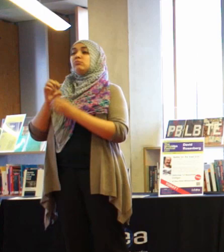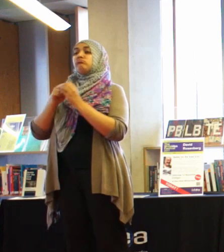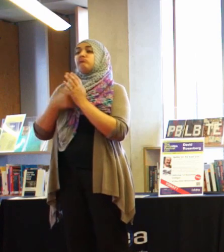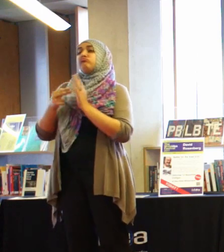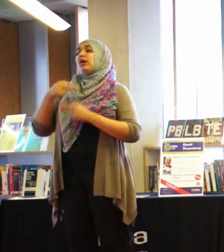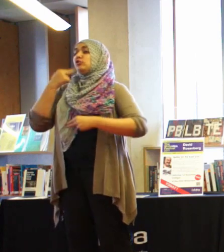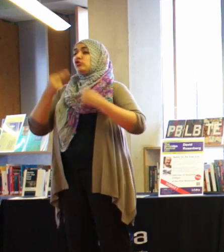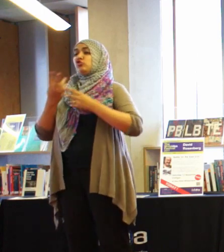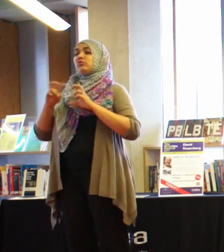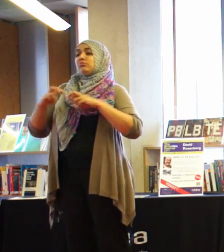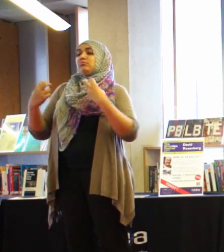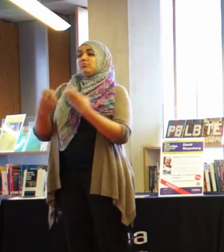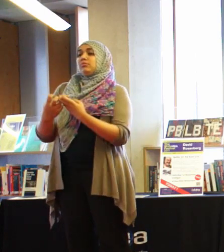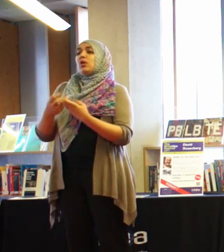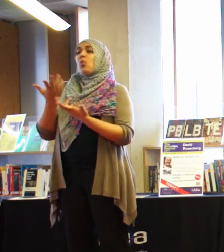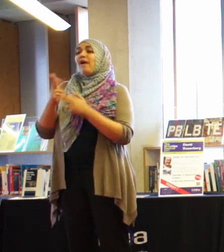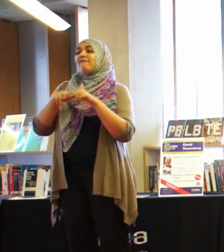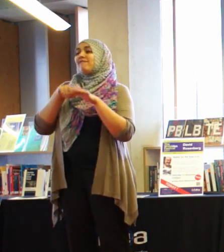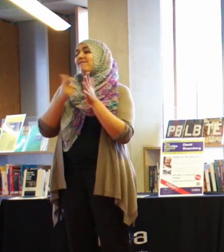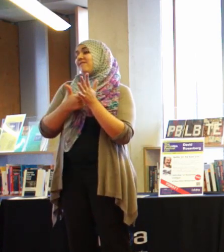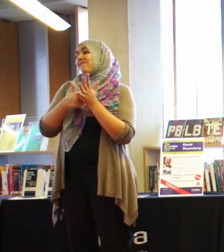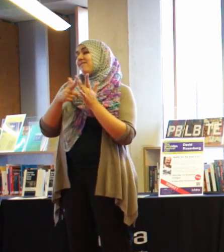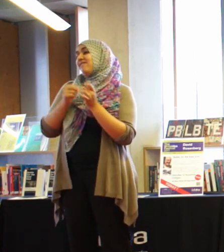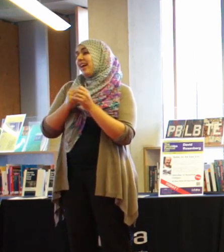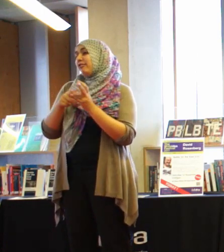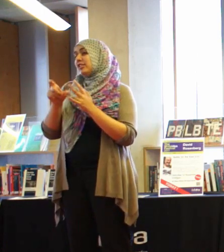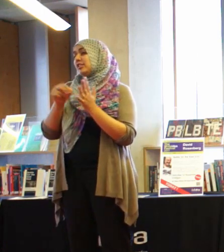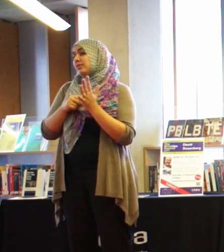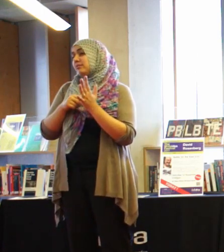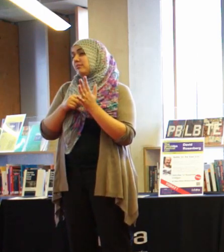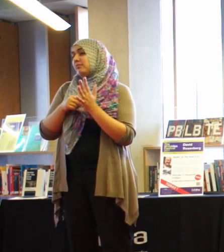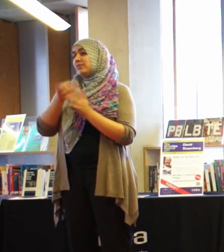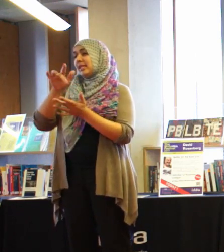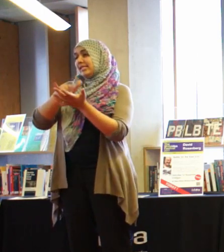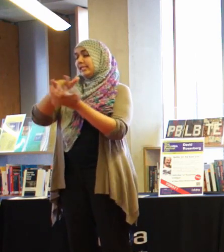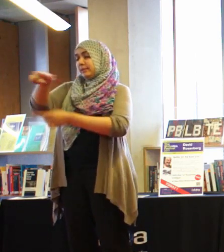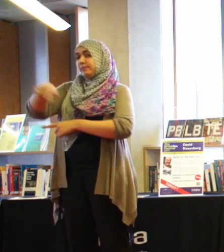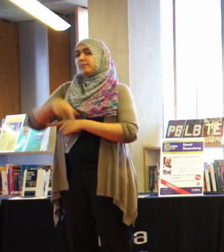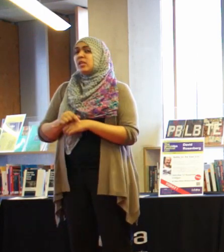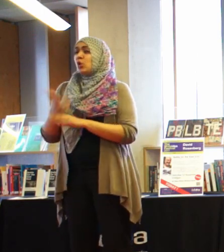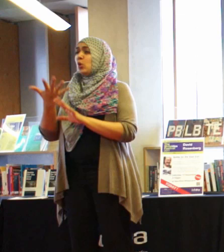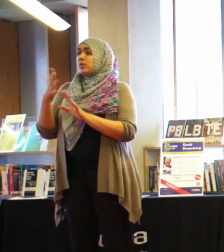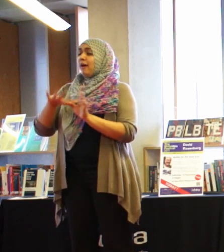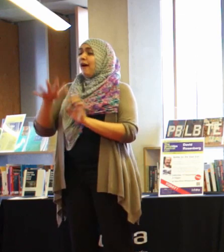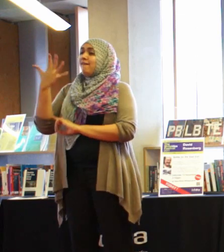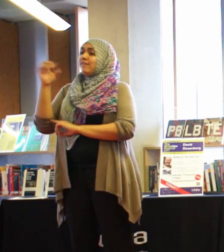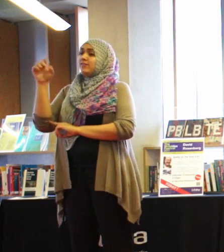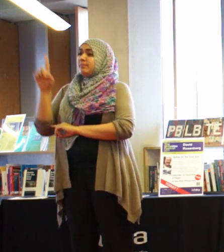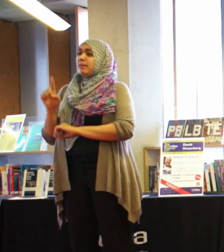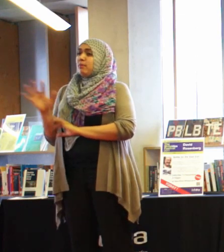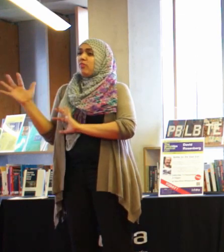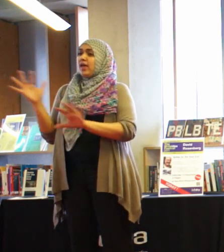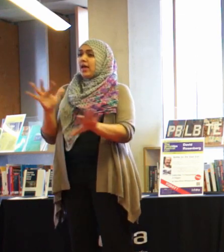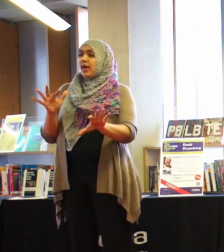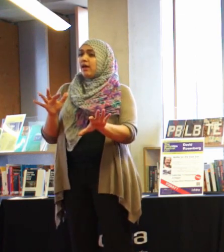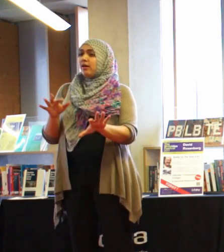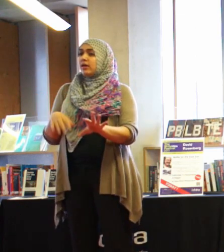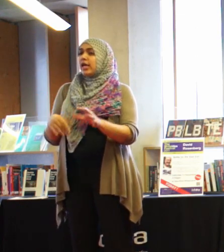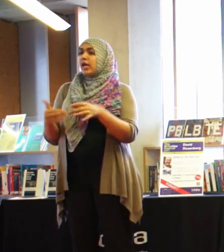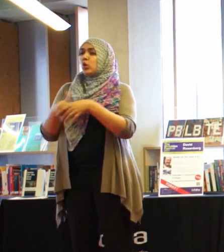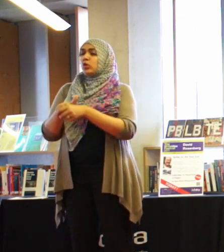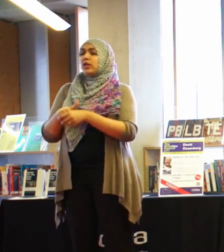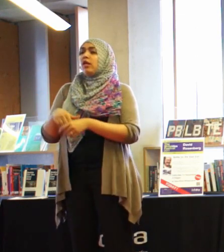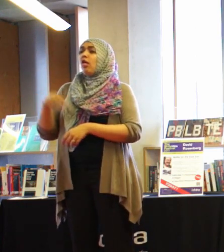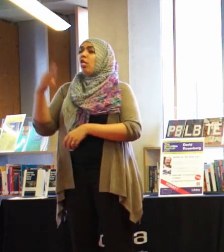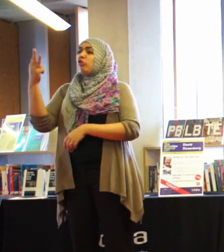in the city. And there was about 50 people there, including three hecklers. And